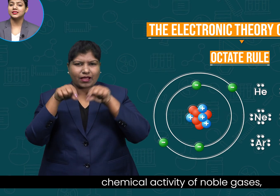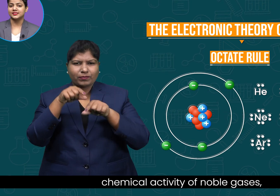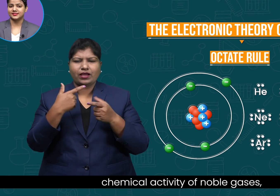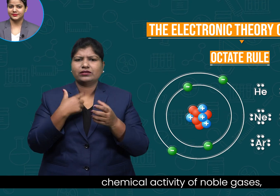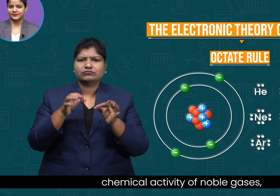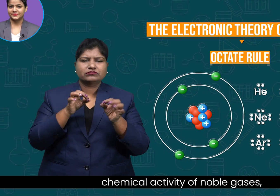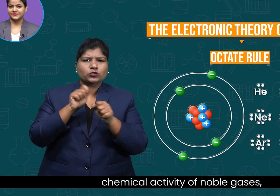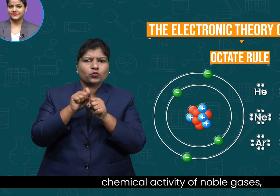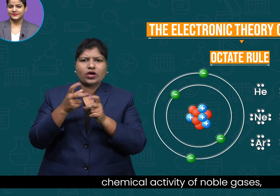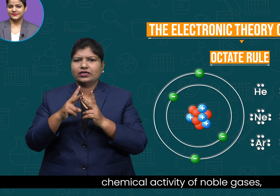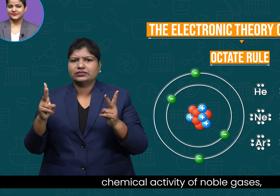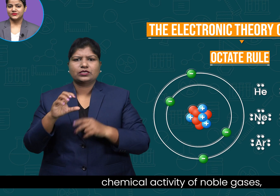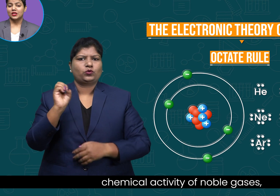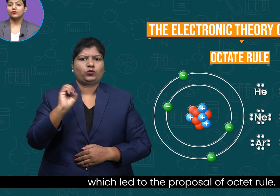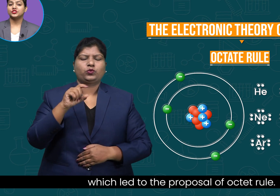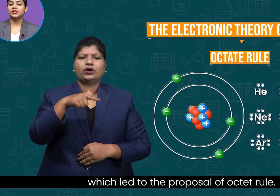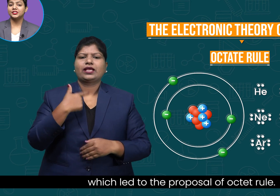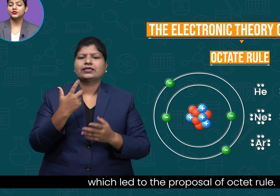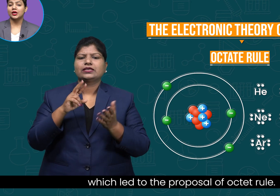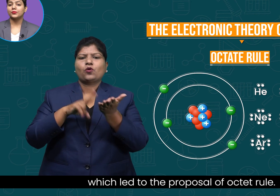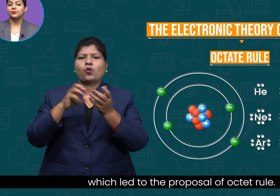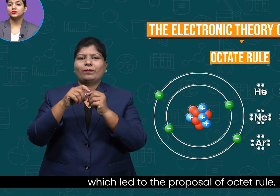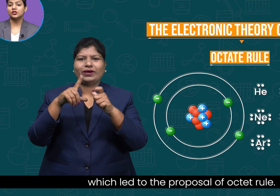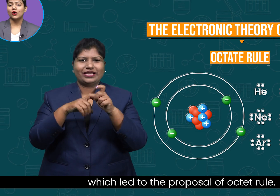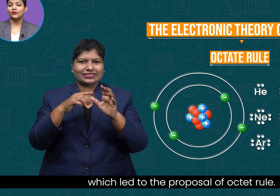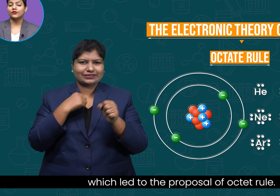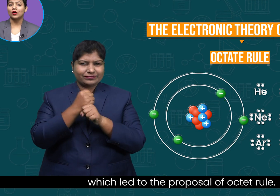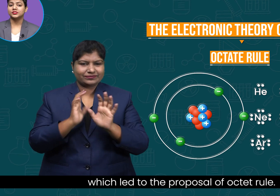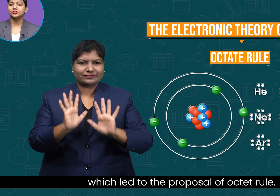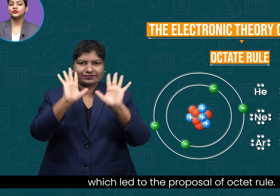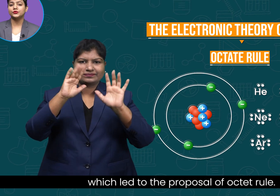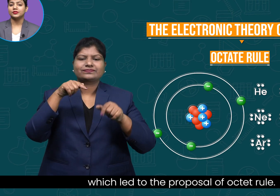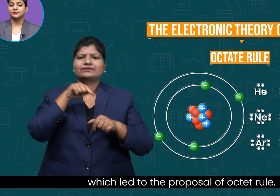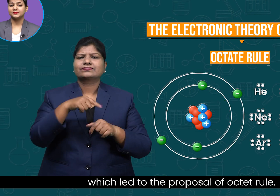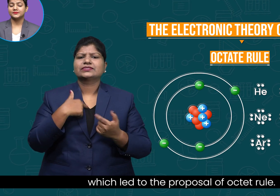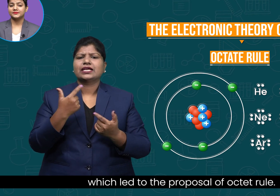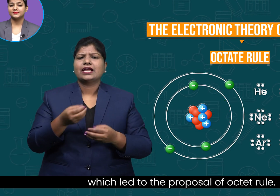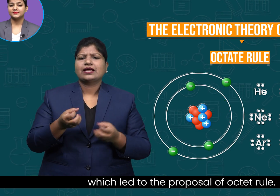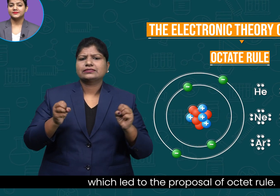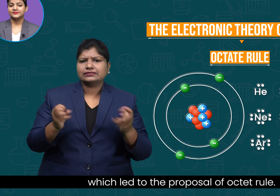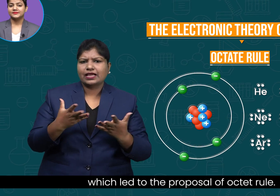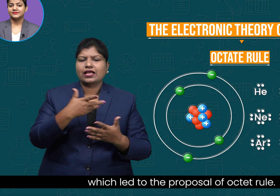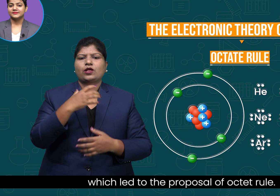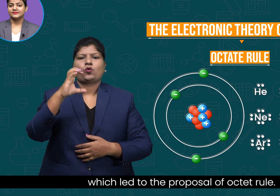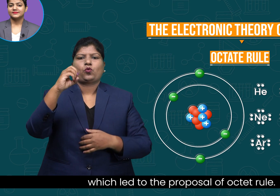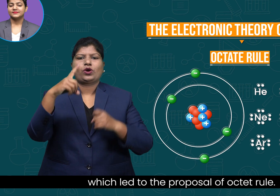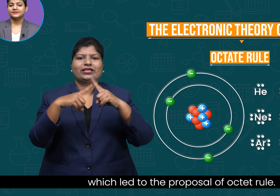noble gases, which led to the proposal of octet rule.